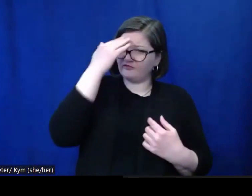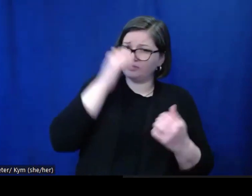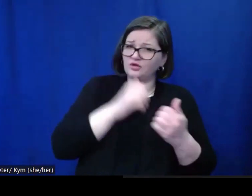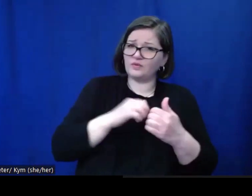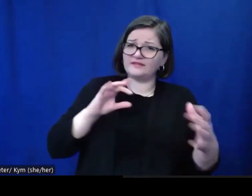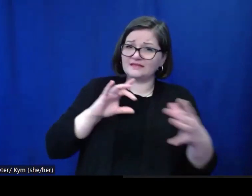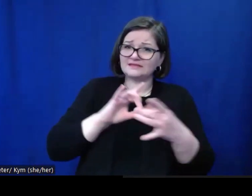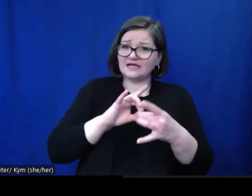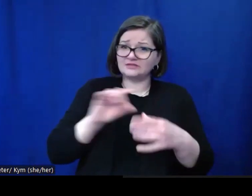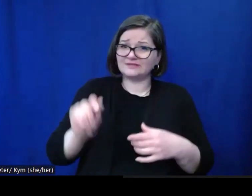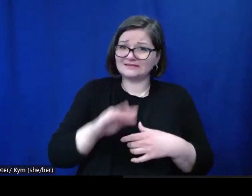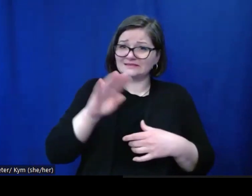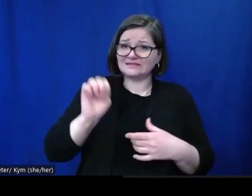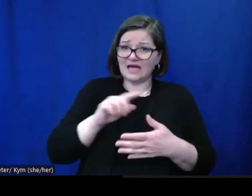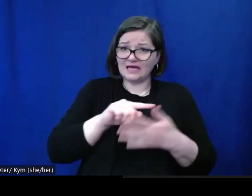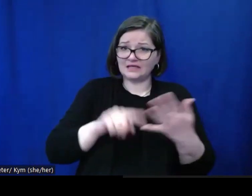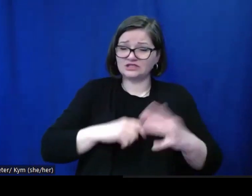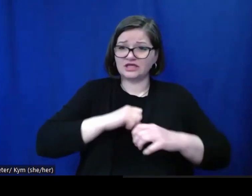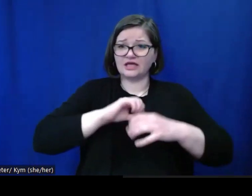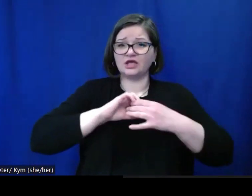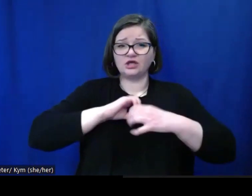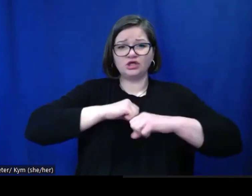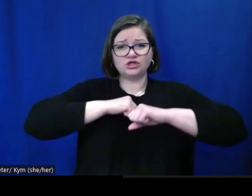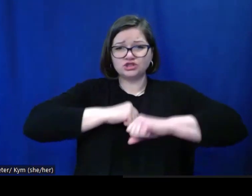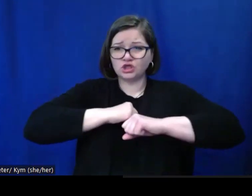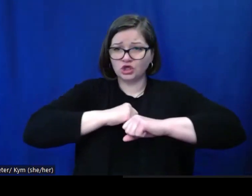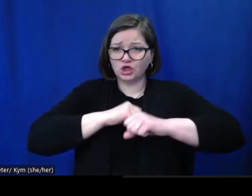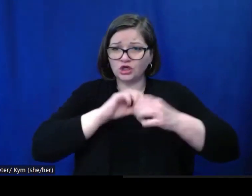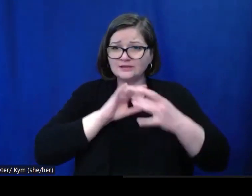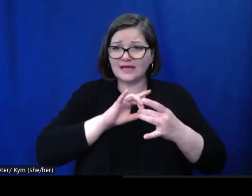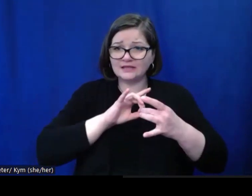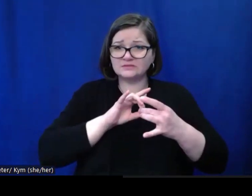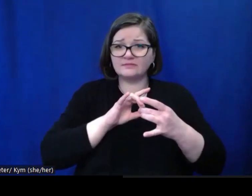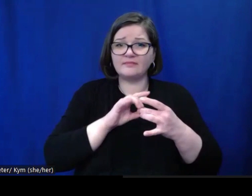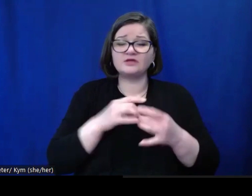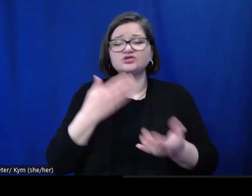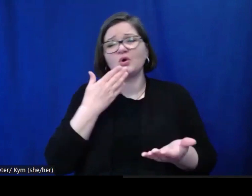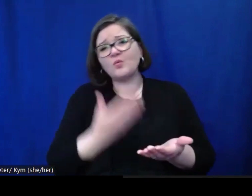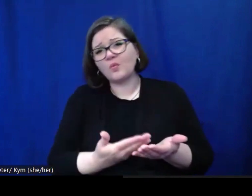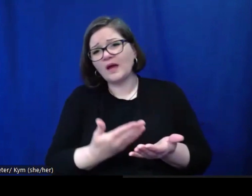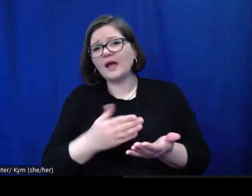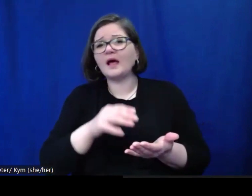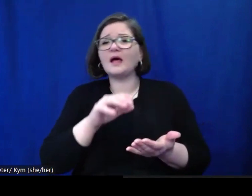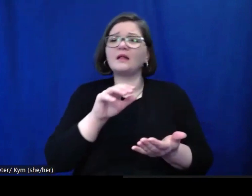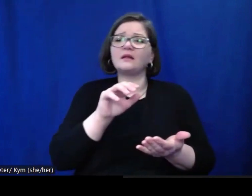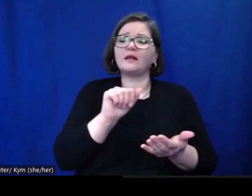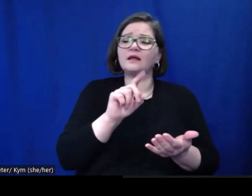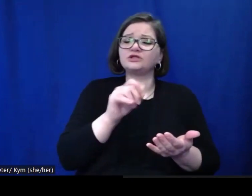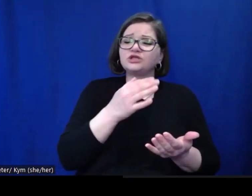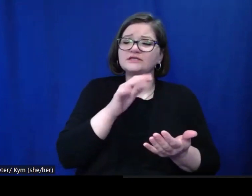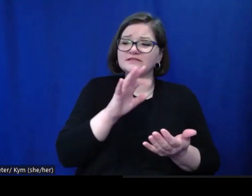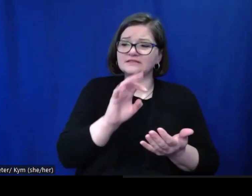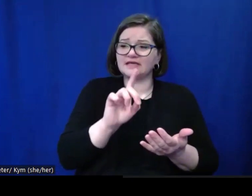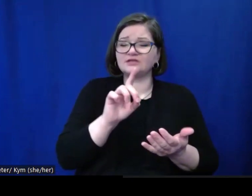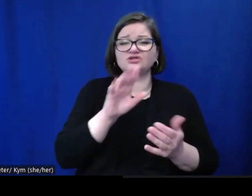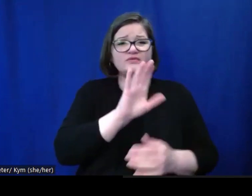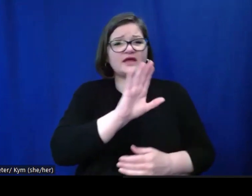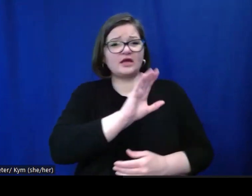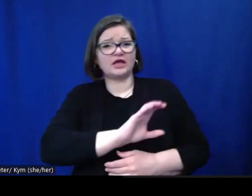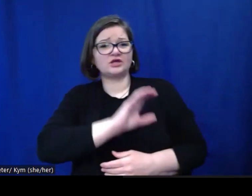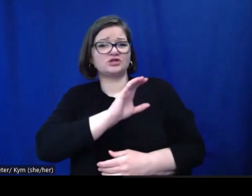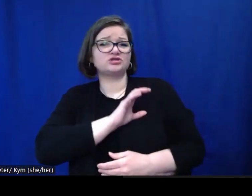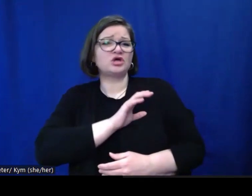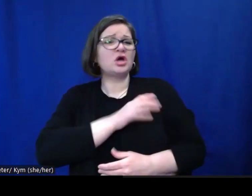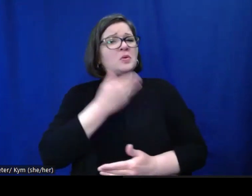styles? Secure attachment. So well-adjusted, so characteristics of a child might be